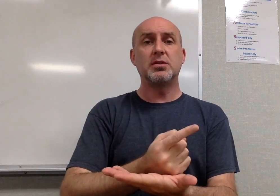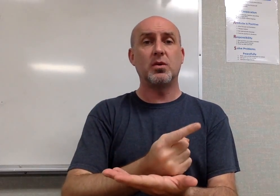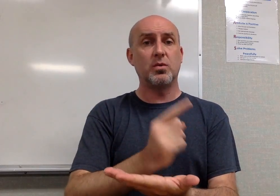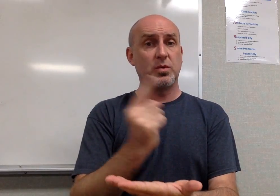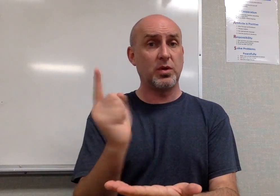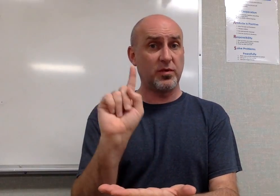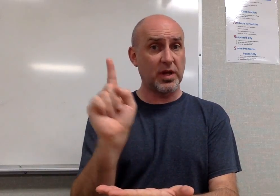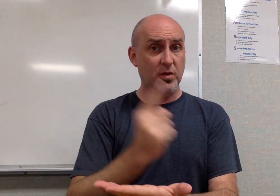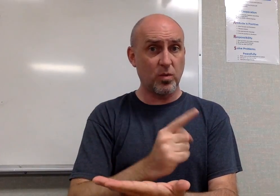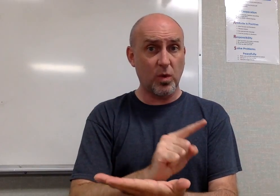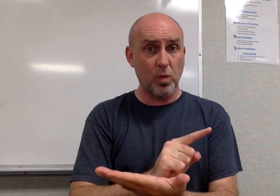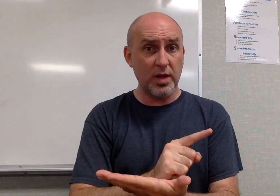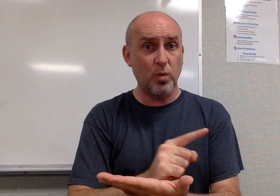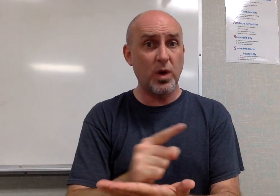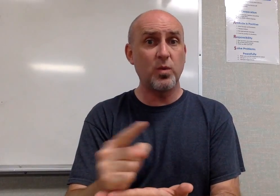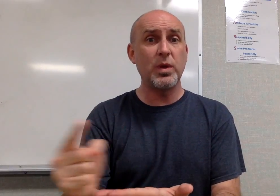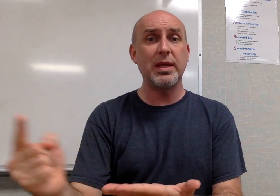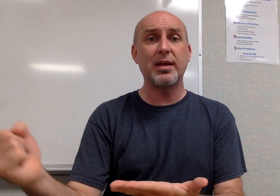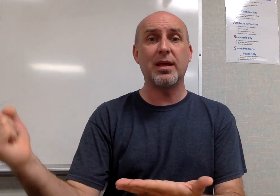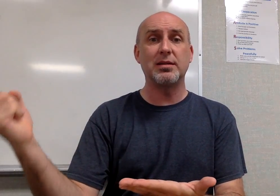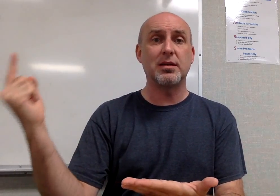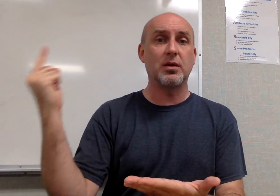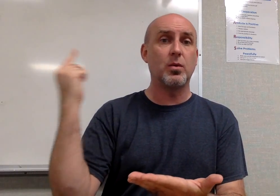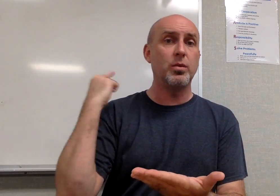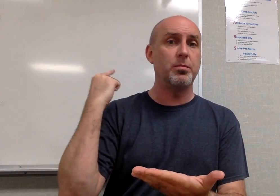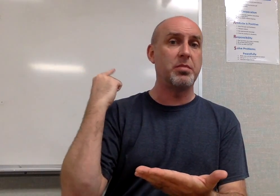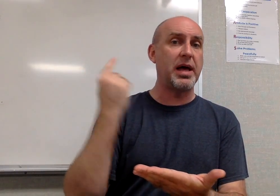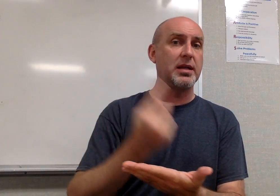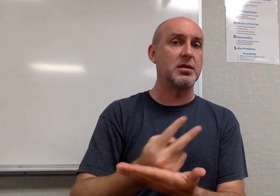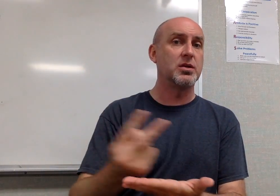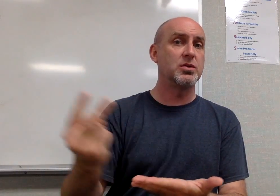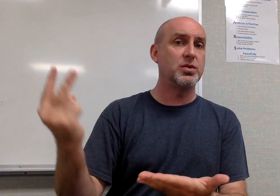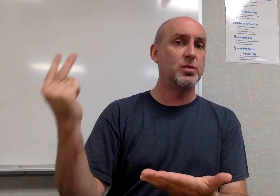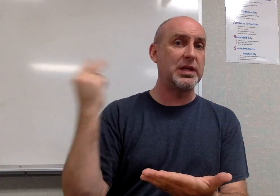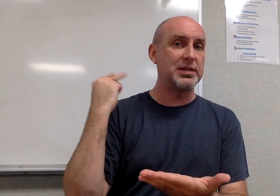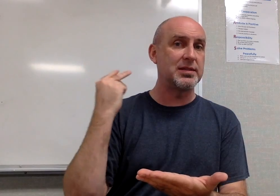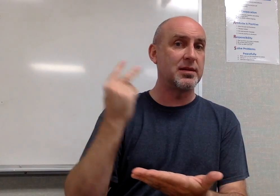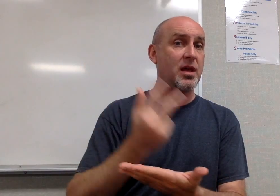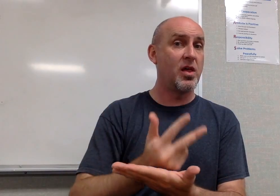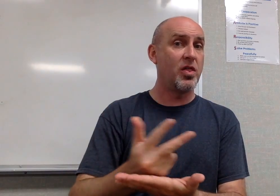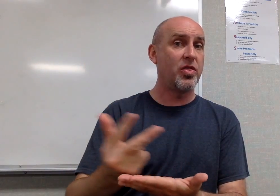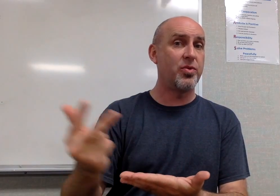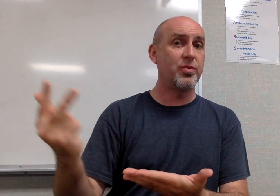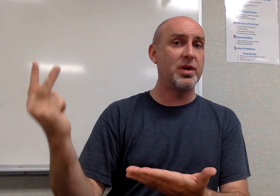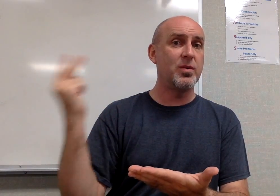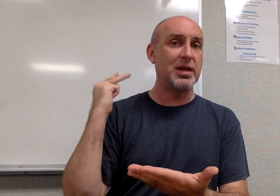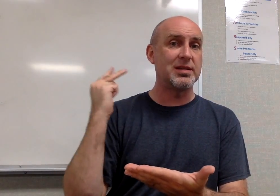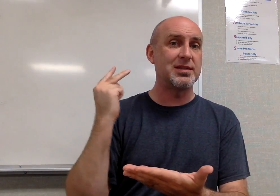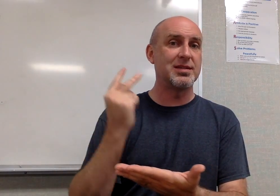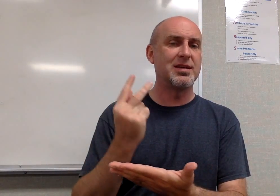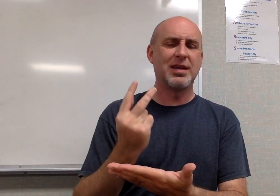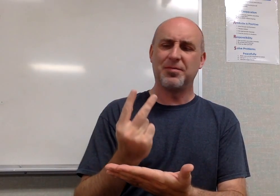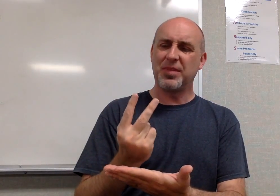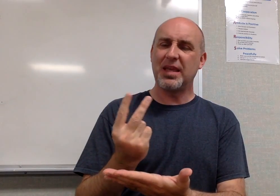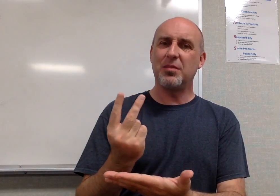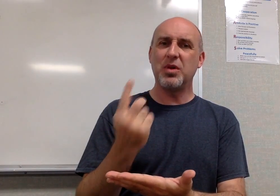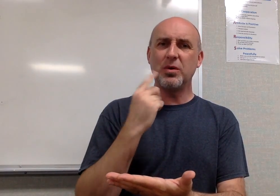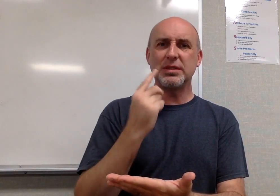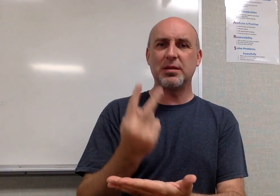So, we've got our 1 week, and it's going to go whoop, behind 2 weeks, 3 weeks. And I'm noticing,